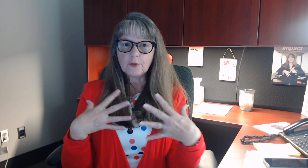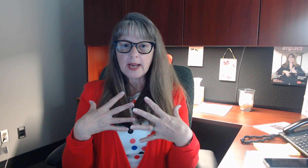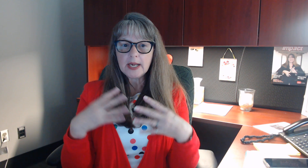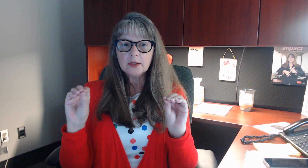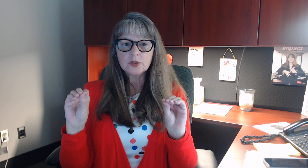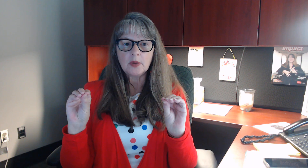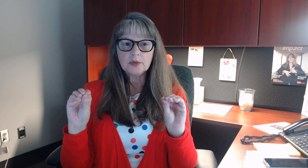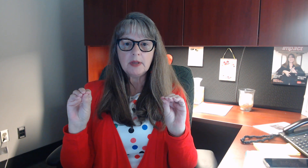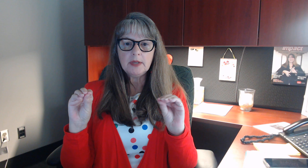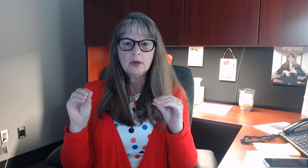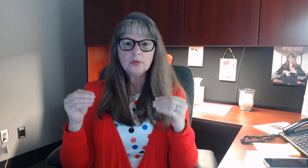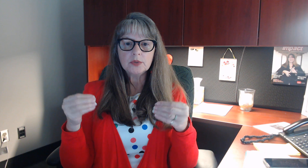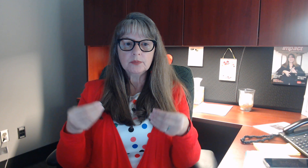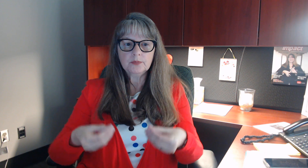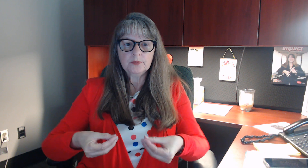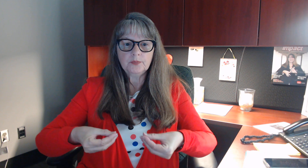Afraid, start out with the baby O's.